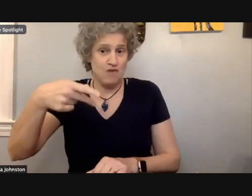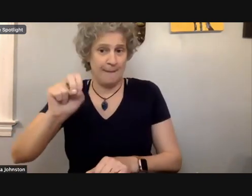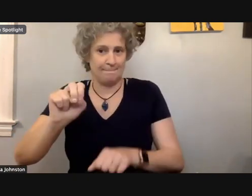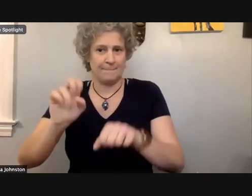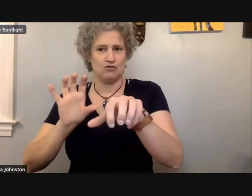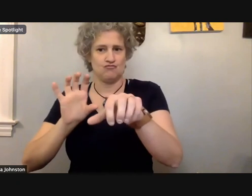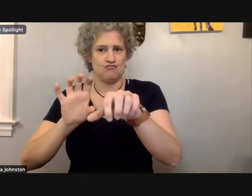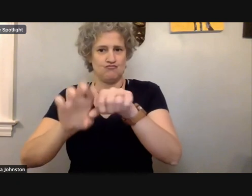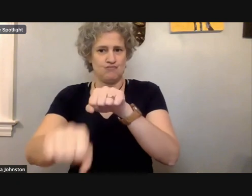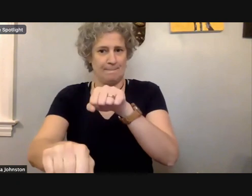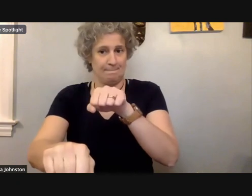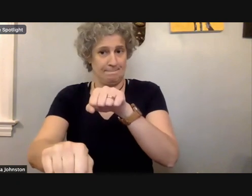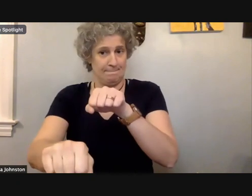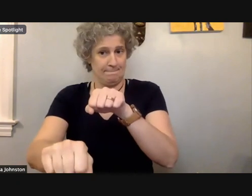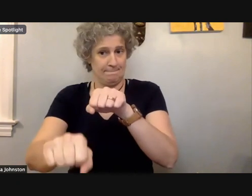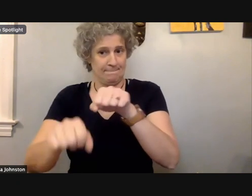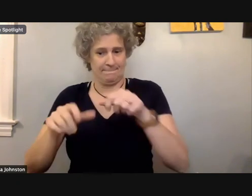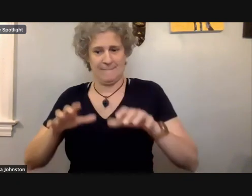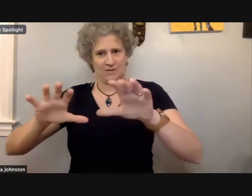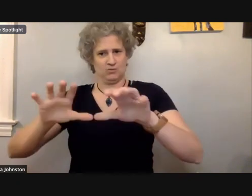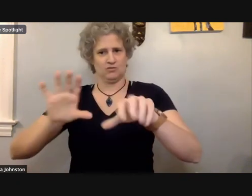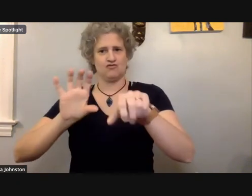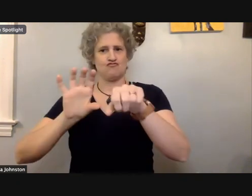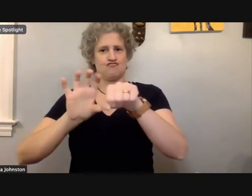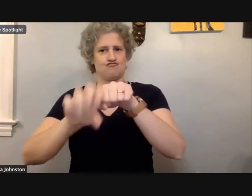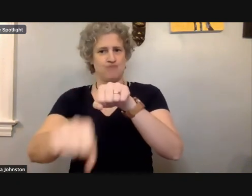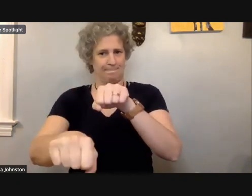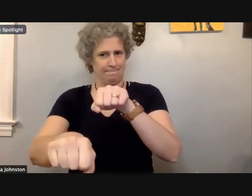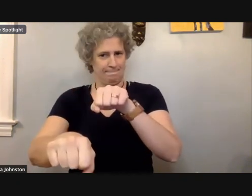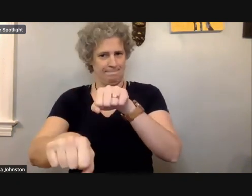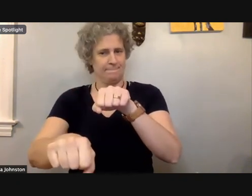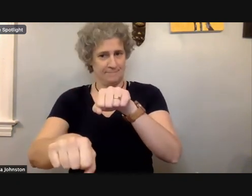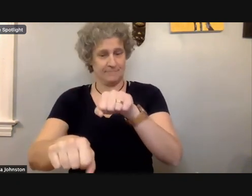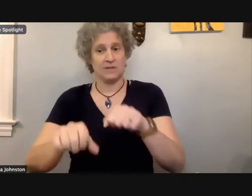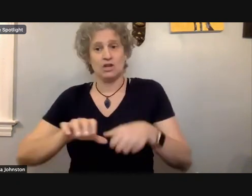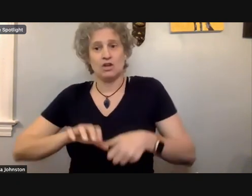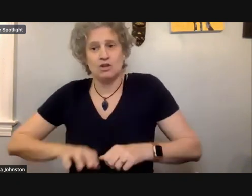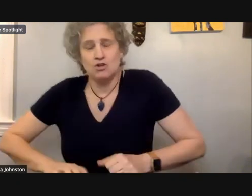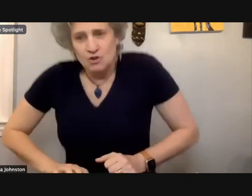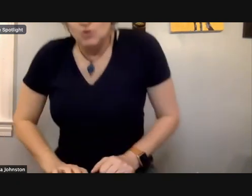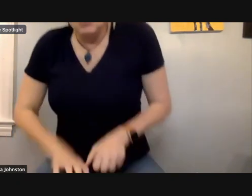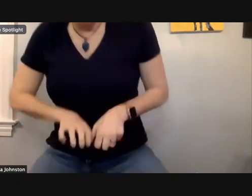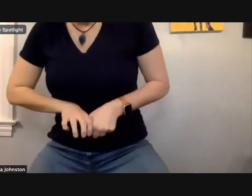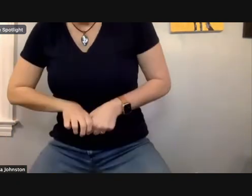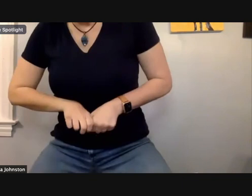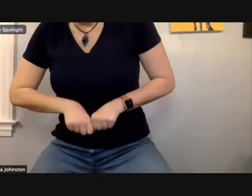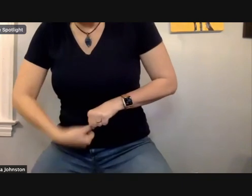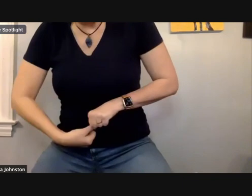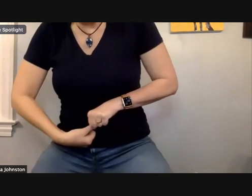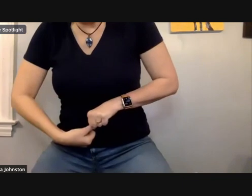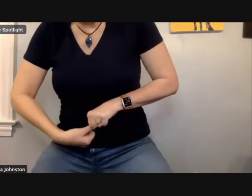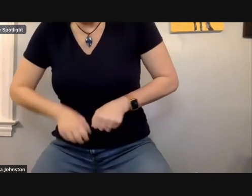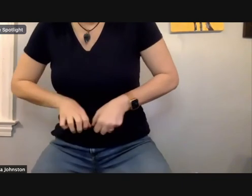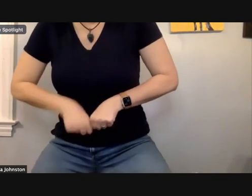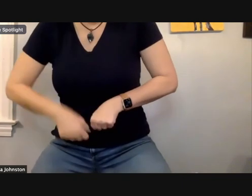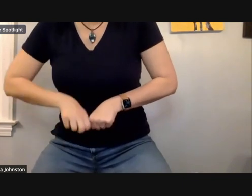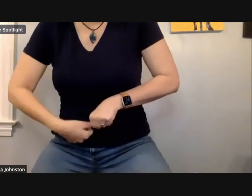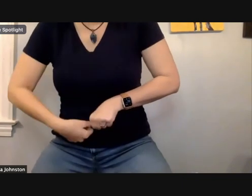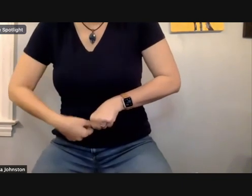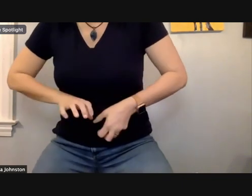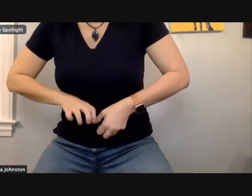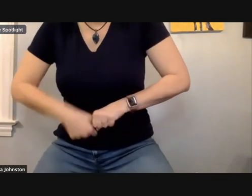Mandaria. So the sign for rape versus the sign for cramp. So this is rape. One hand stays stationary, the other hand